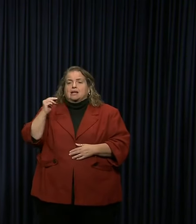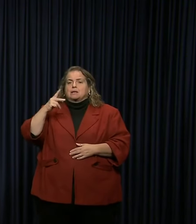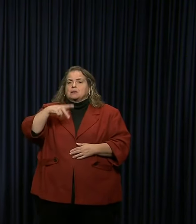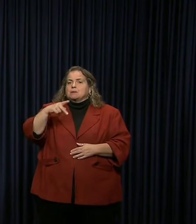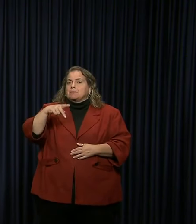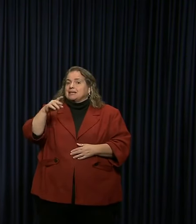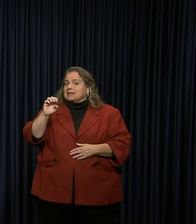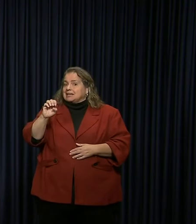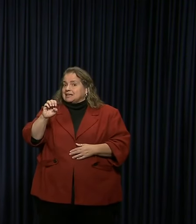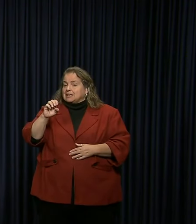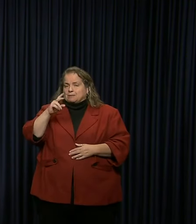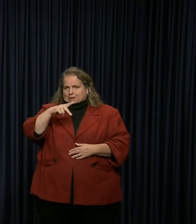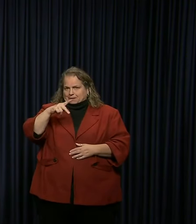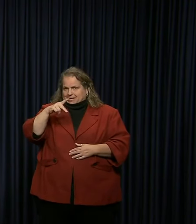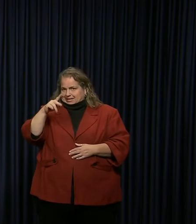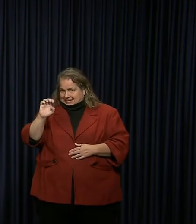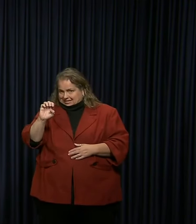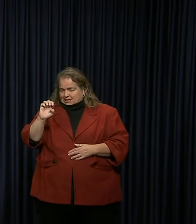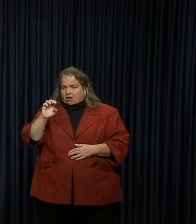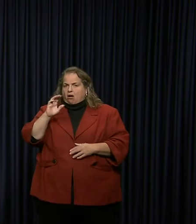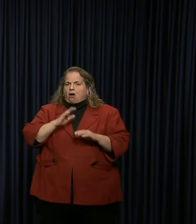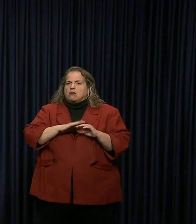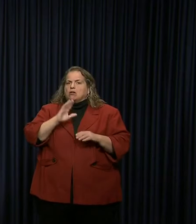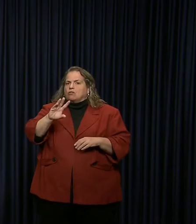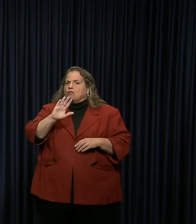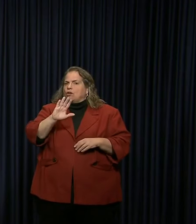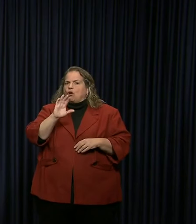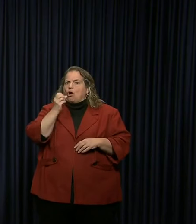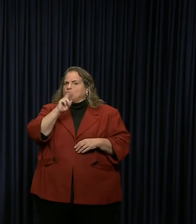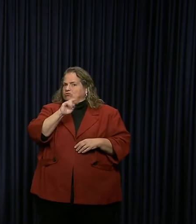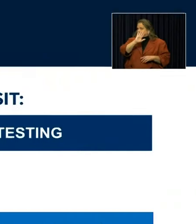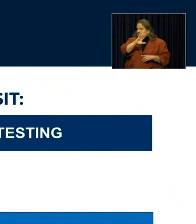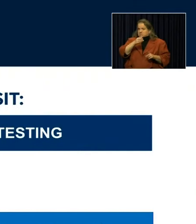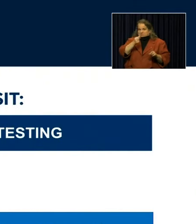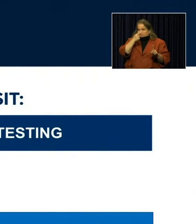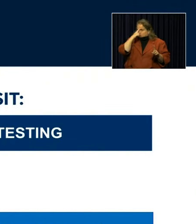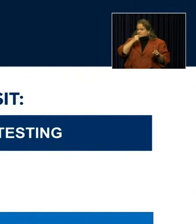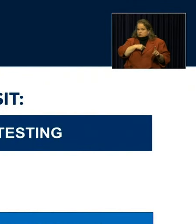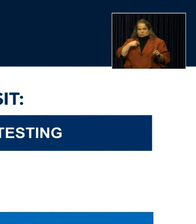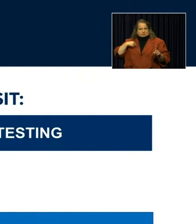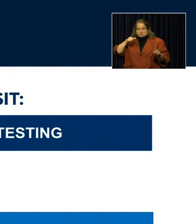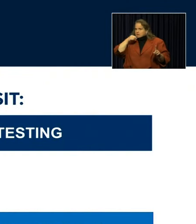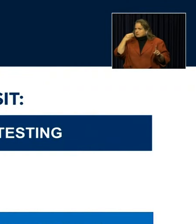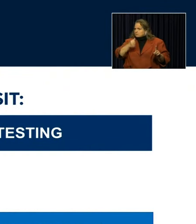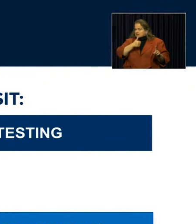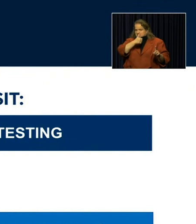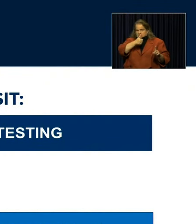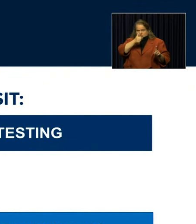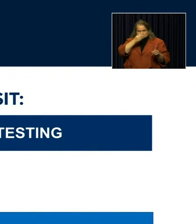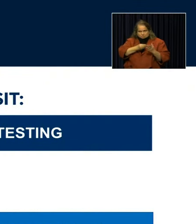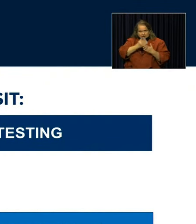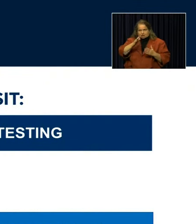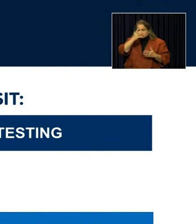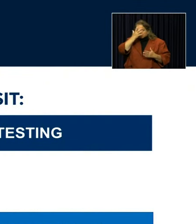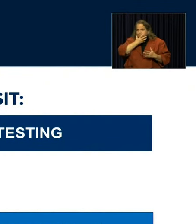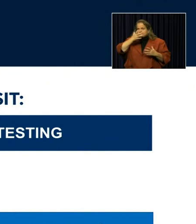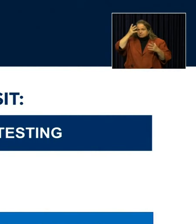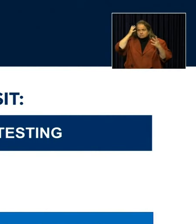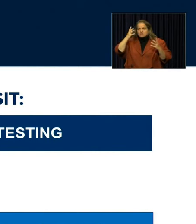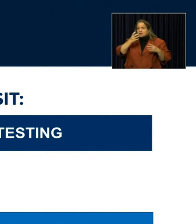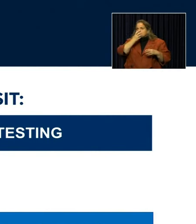all on their PPE and all on their dime to do drive-up testing in Kentucky. Right now